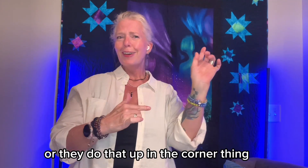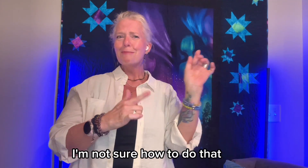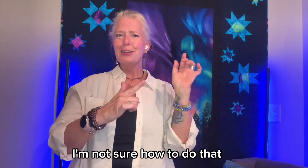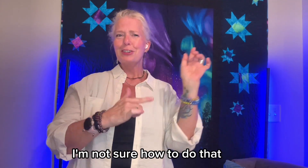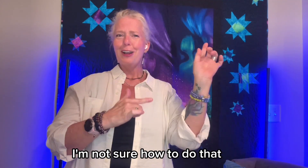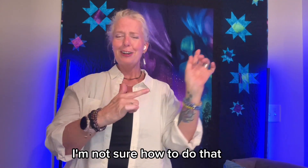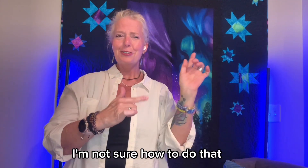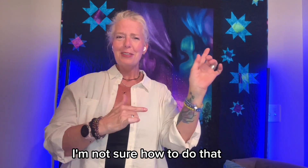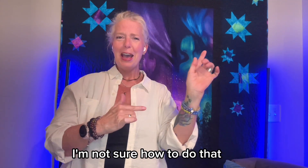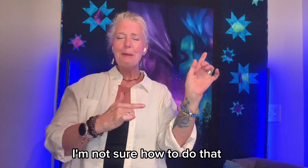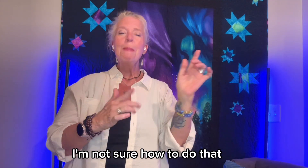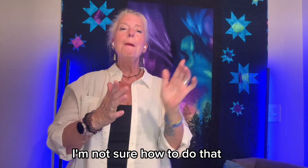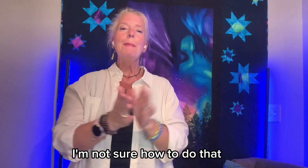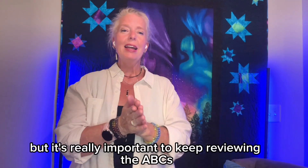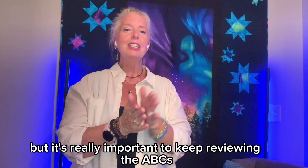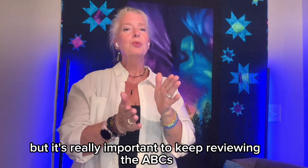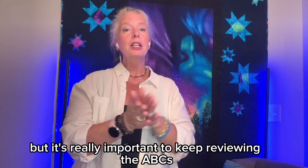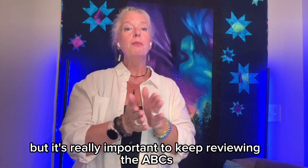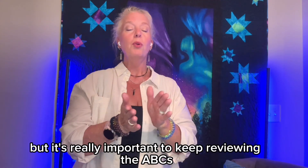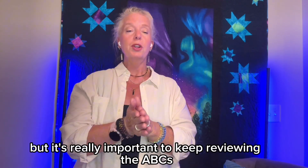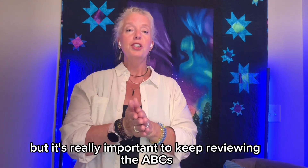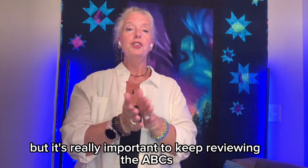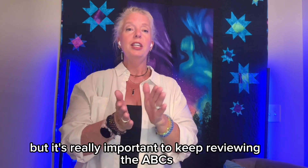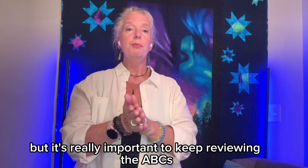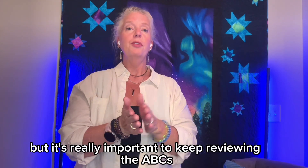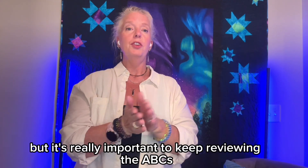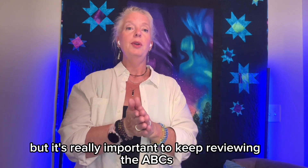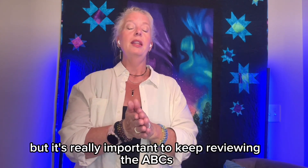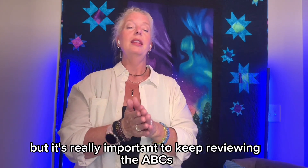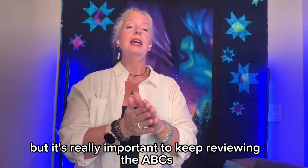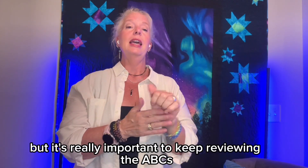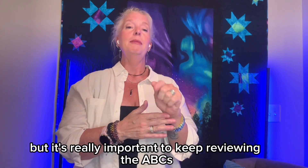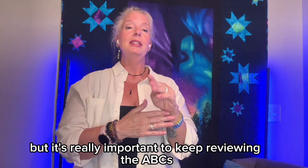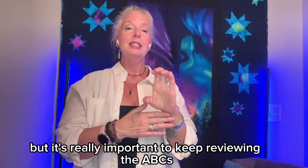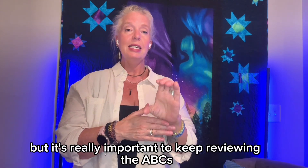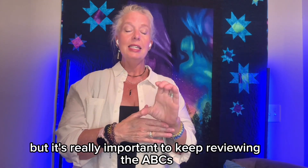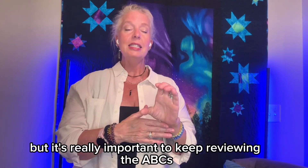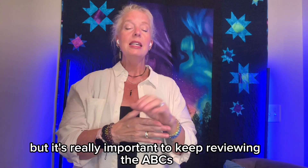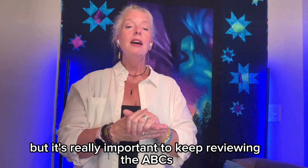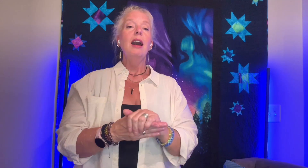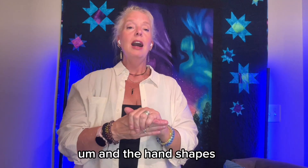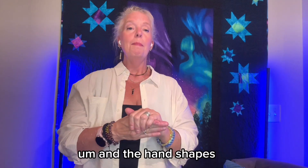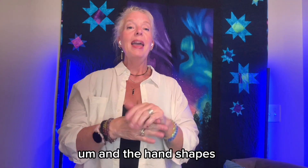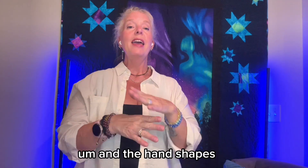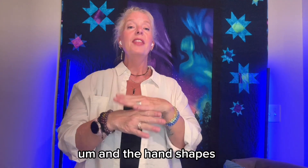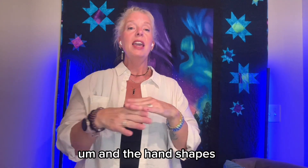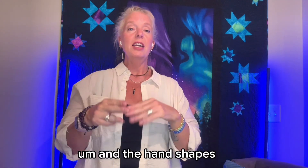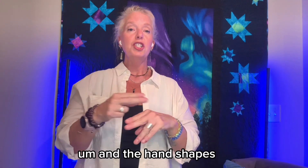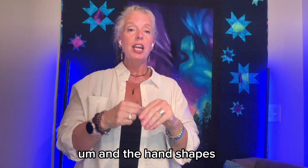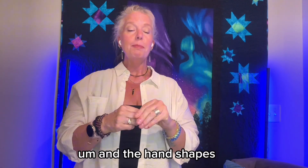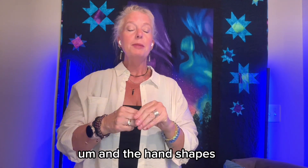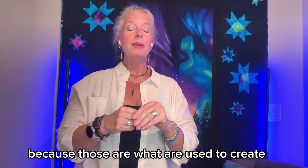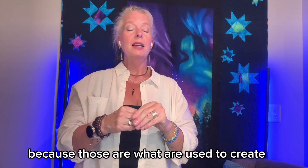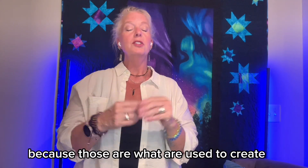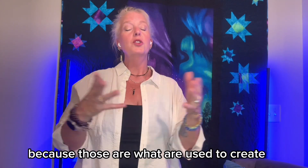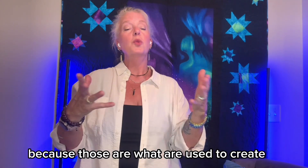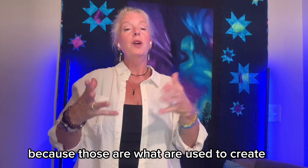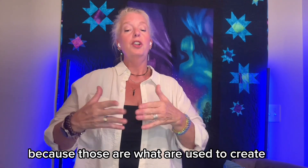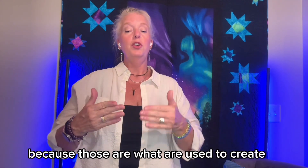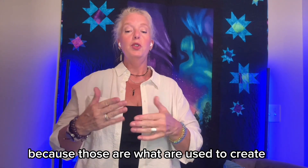I'm not sure how to do that, but it's really important to keep reviewing the ABCs and the hand shapes because those are what are used